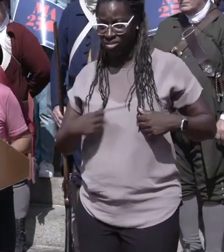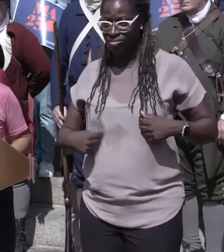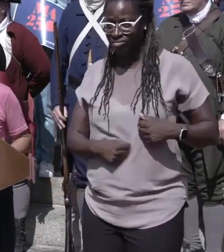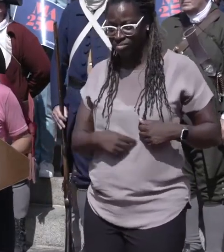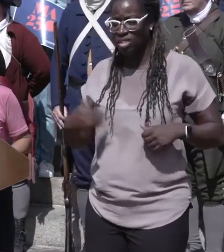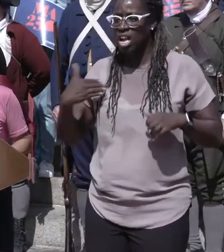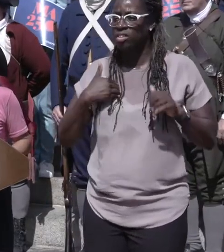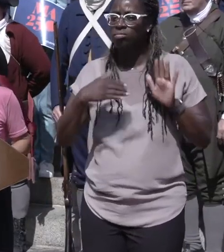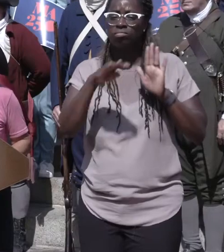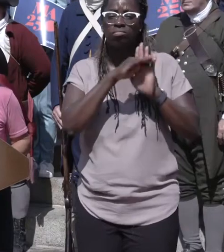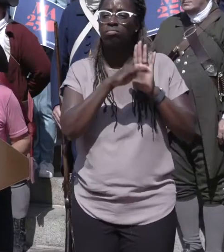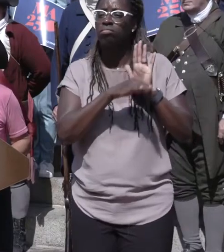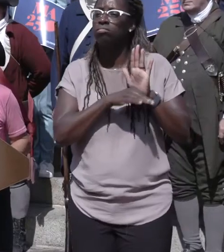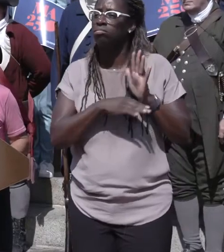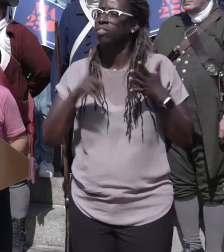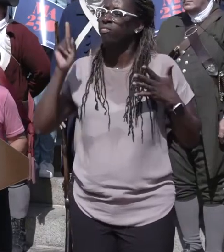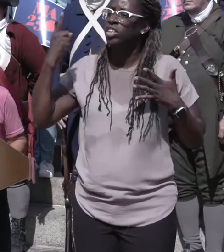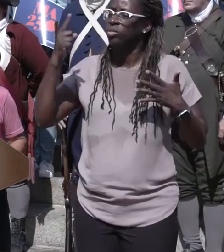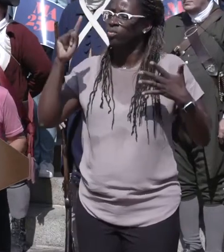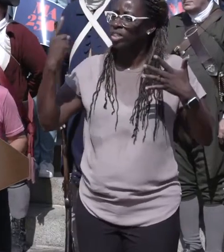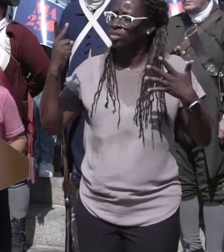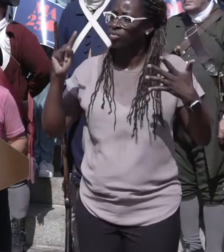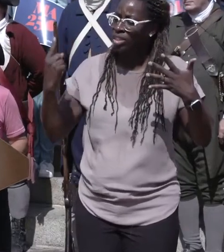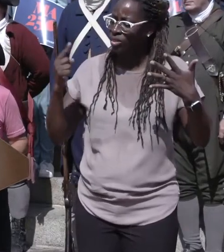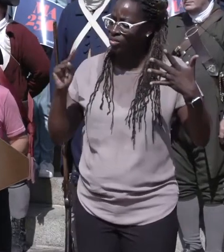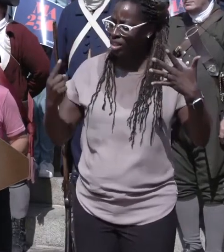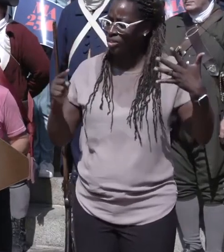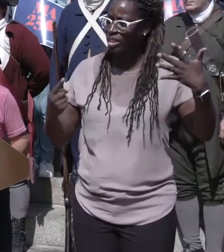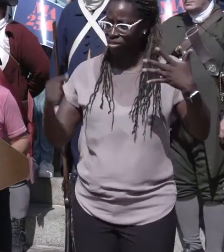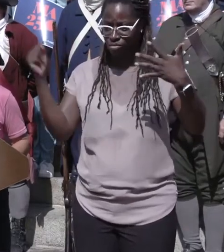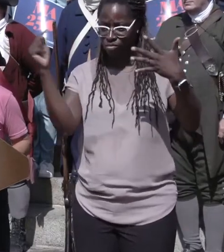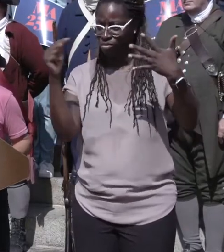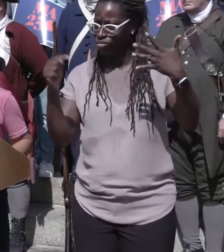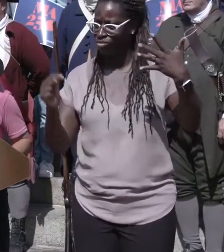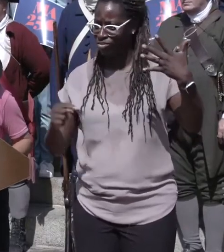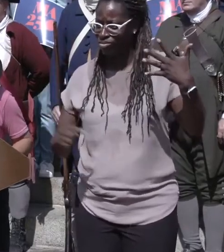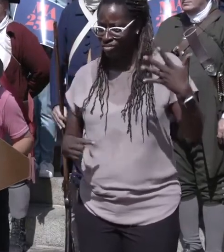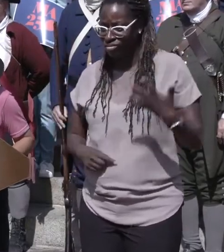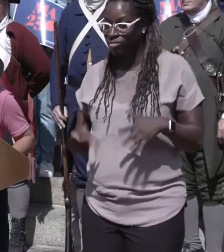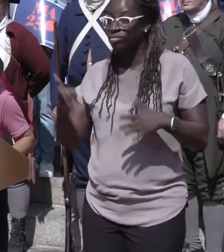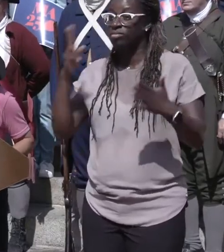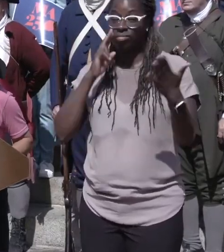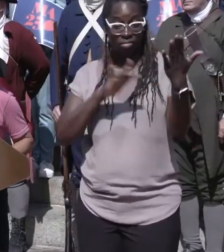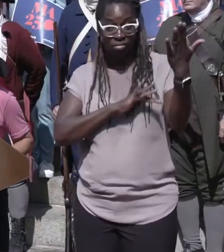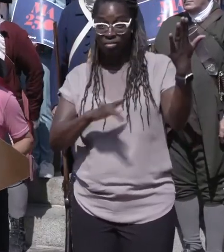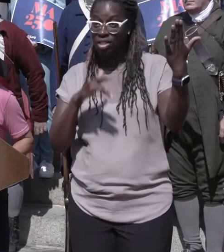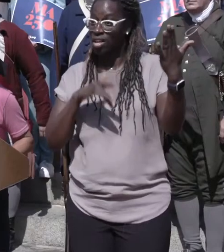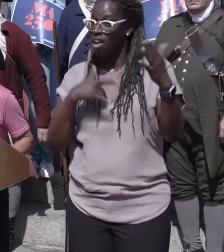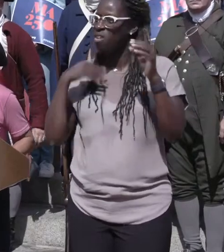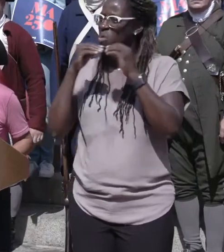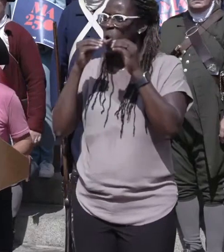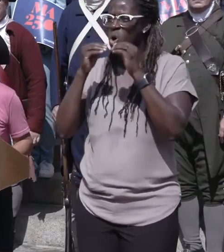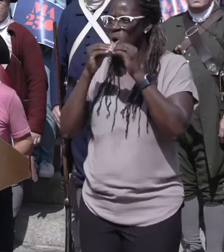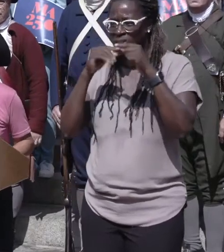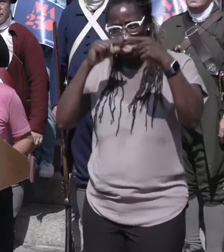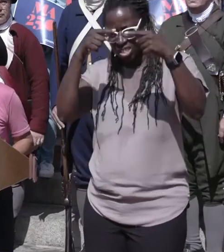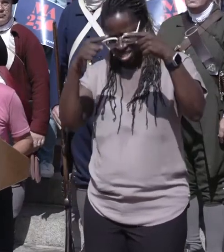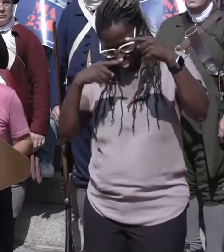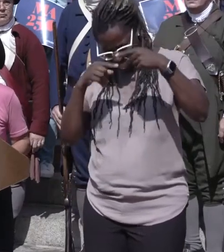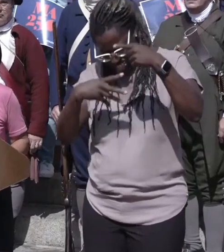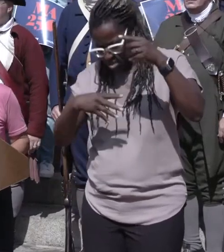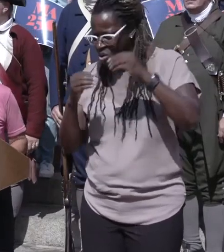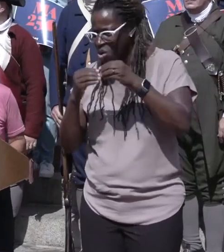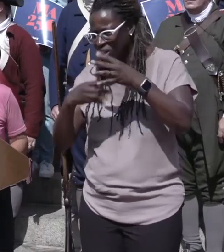firsts. As we fight these battles and we lead these revolutions of this day and win these revolutions, we're going to have the first